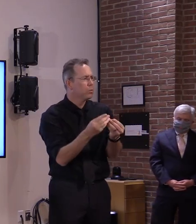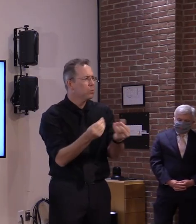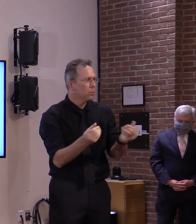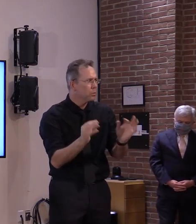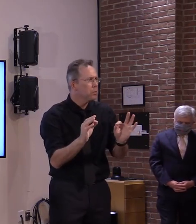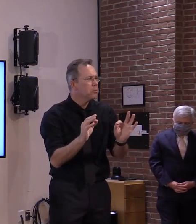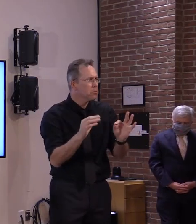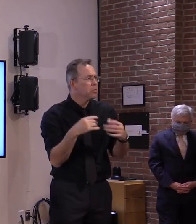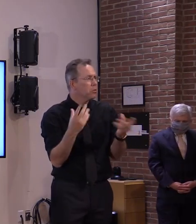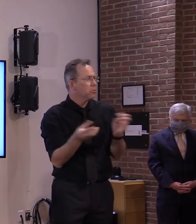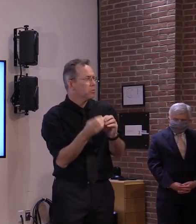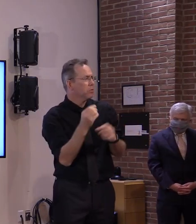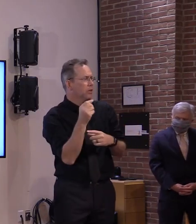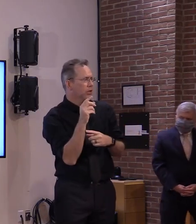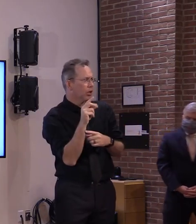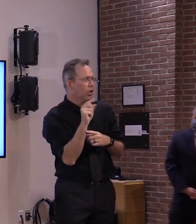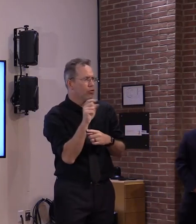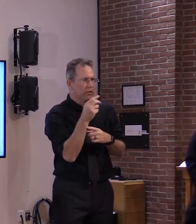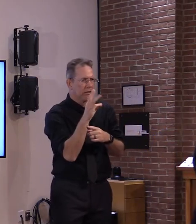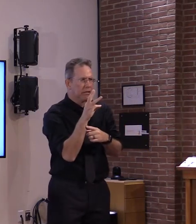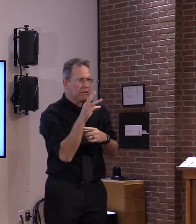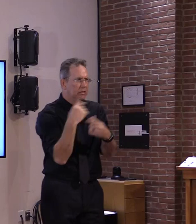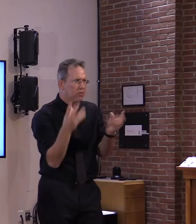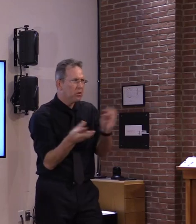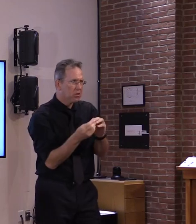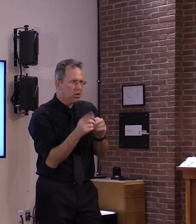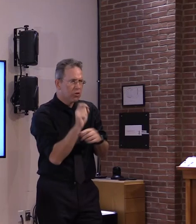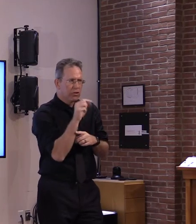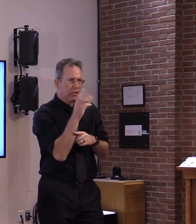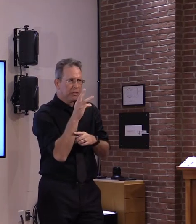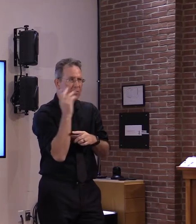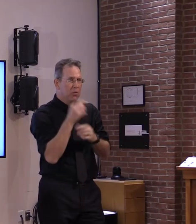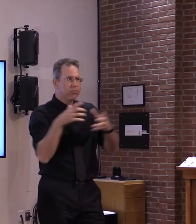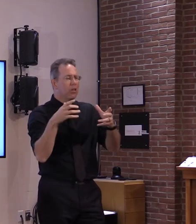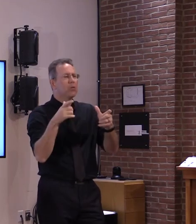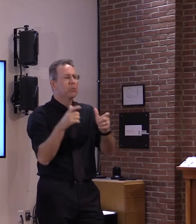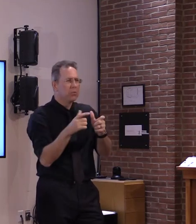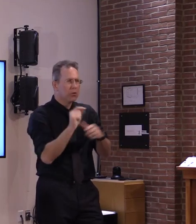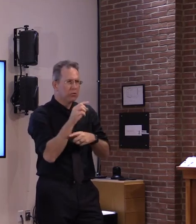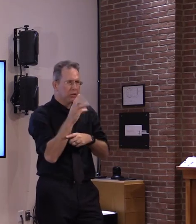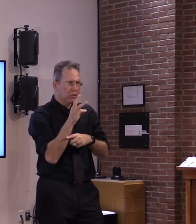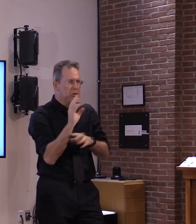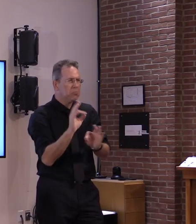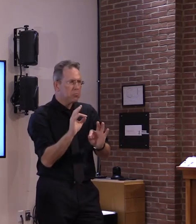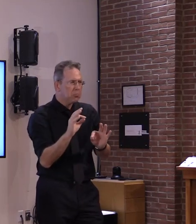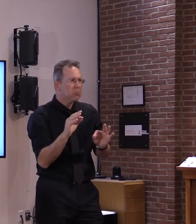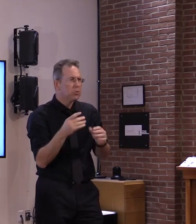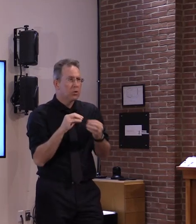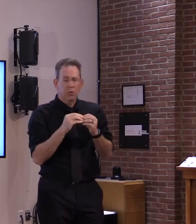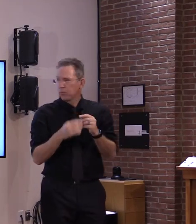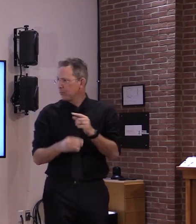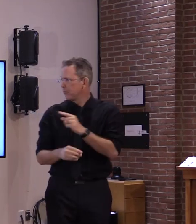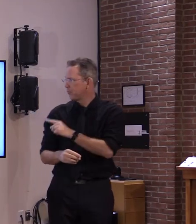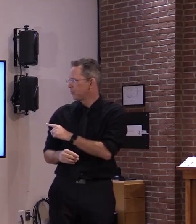little beyond the time this graph was made, including